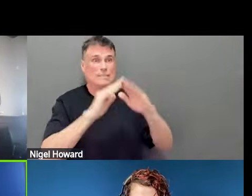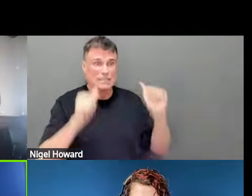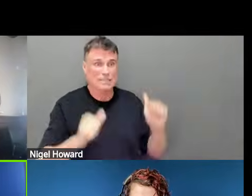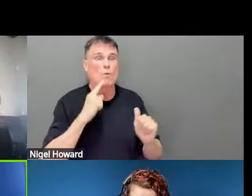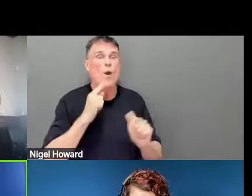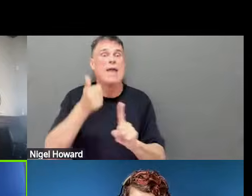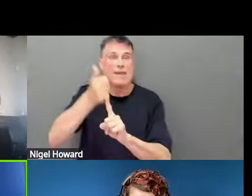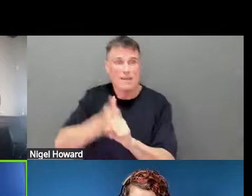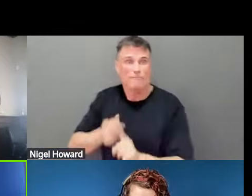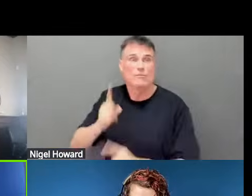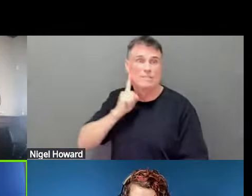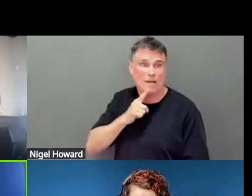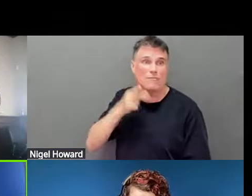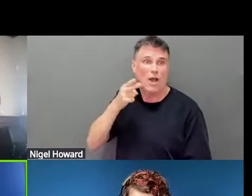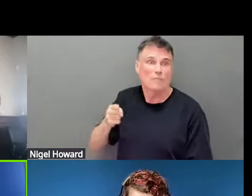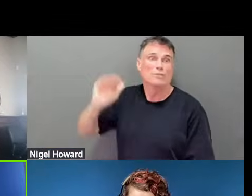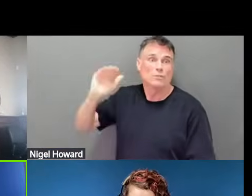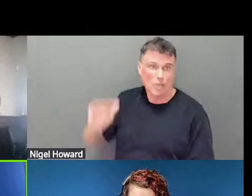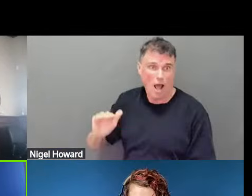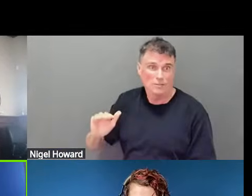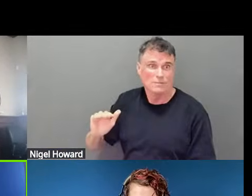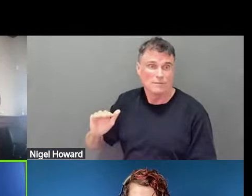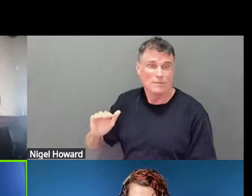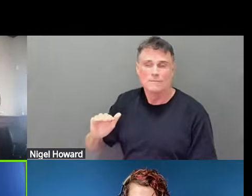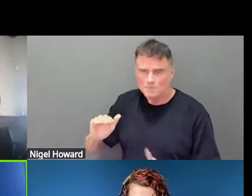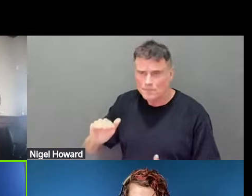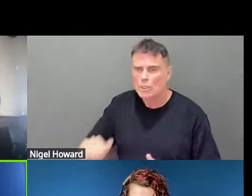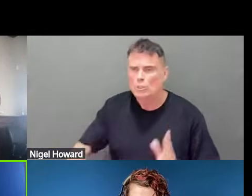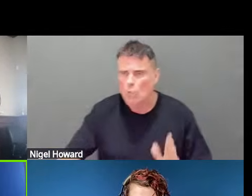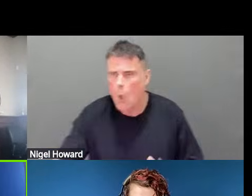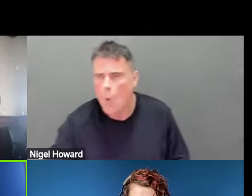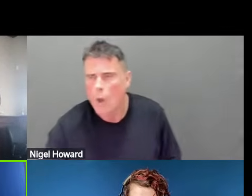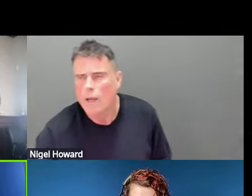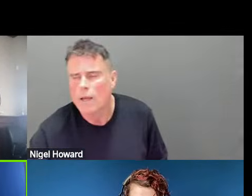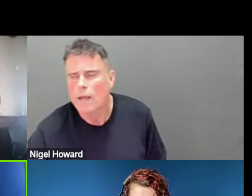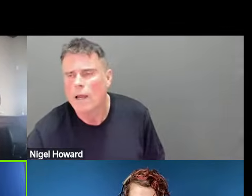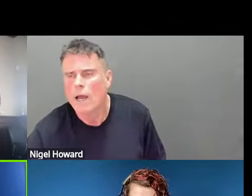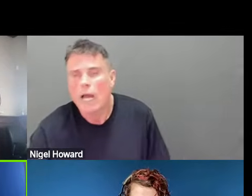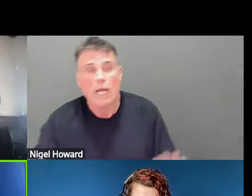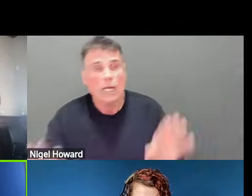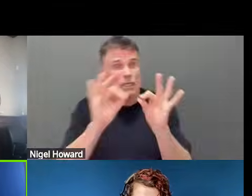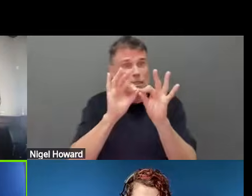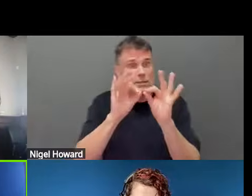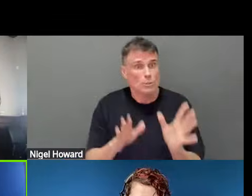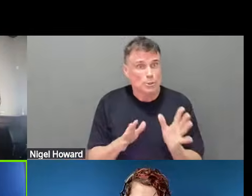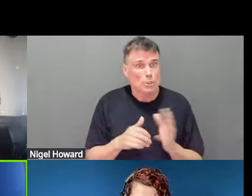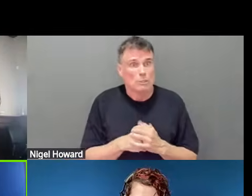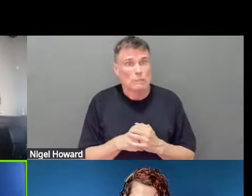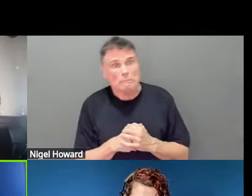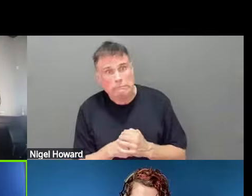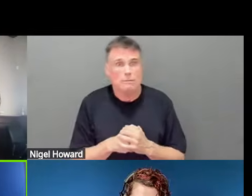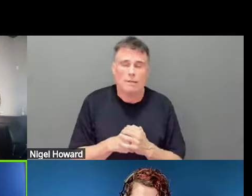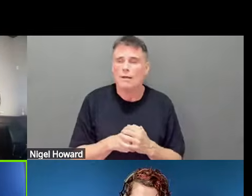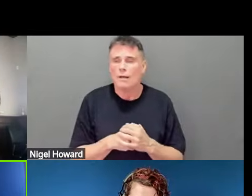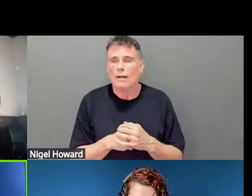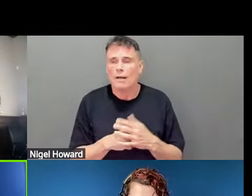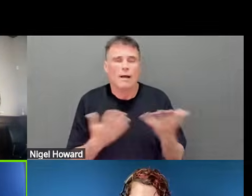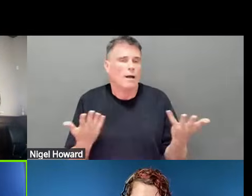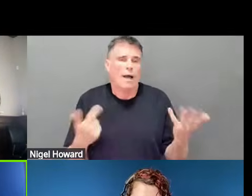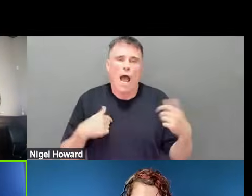local level. And when we're talking about quality education for deaf and hard of hearing children, all of these acts